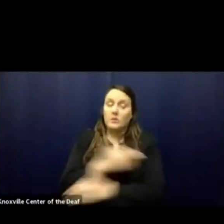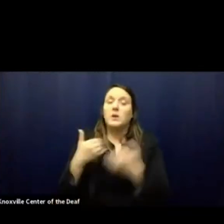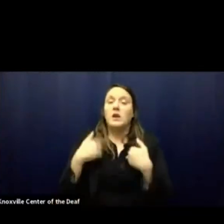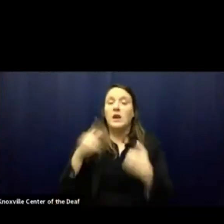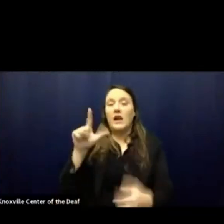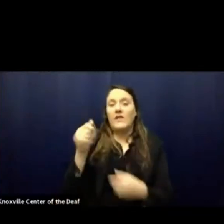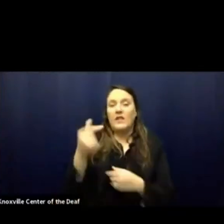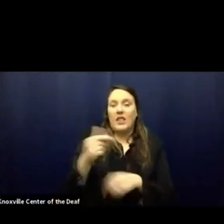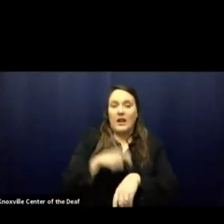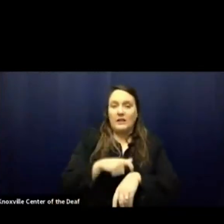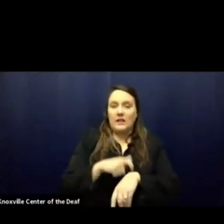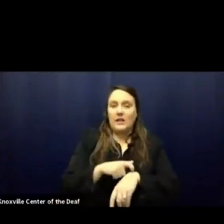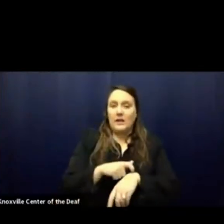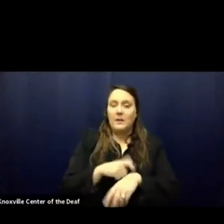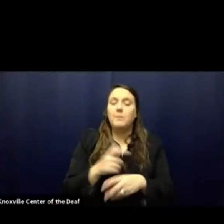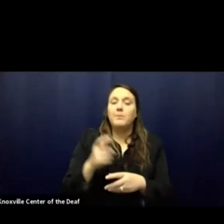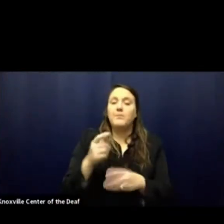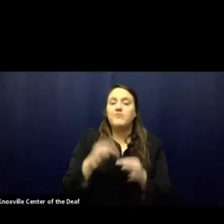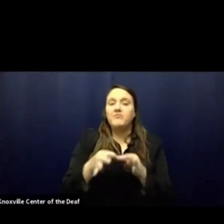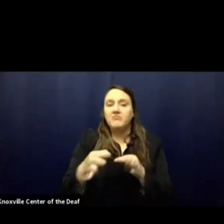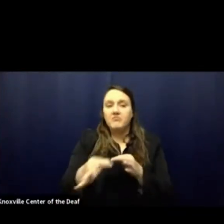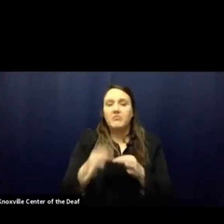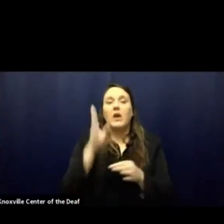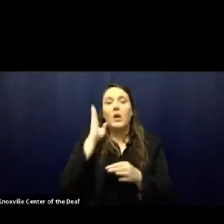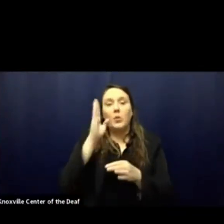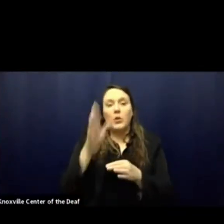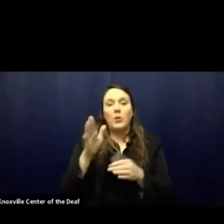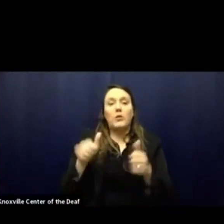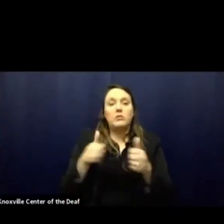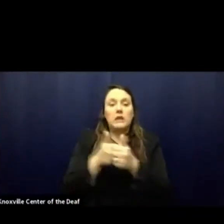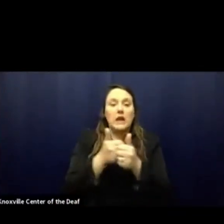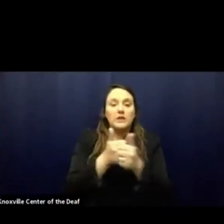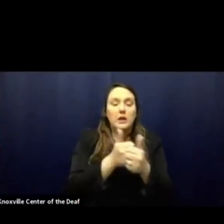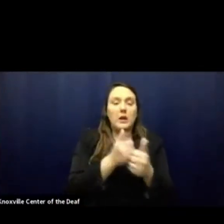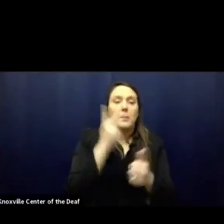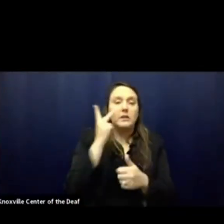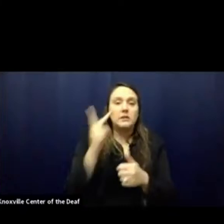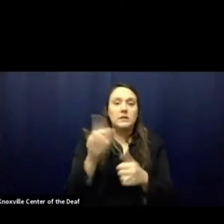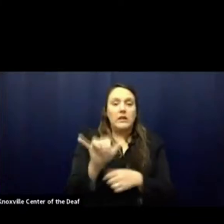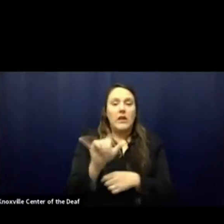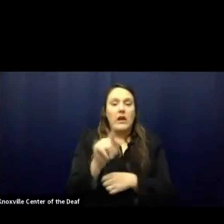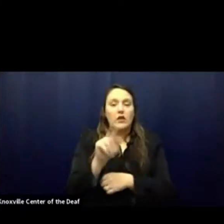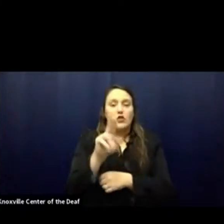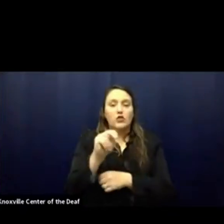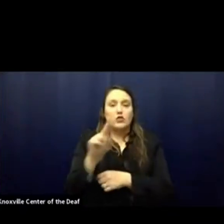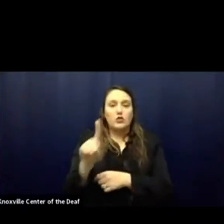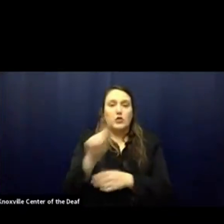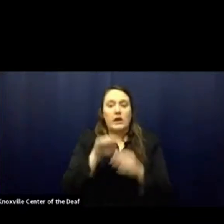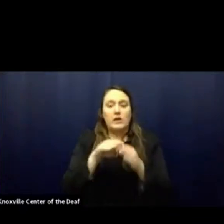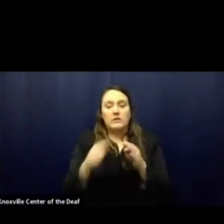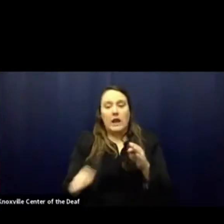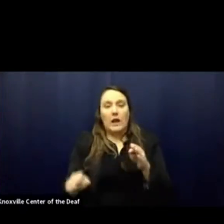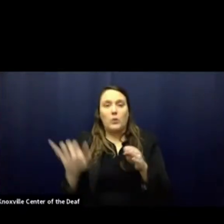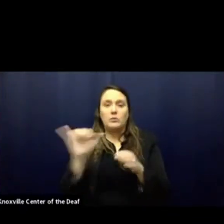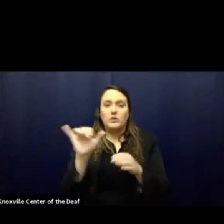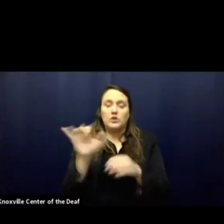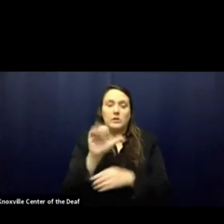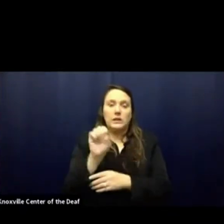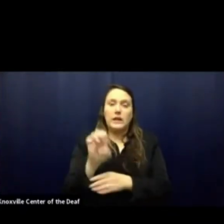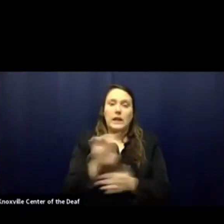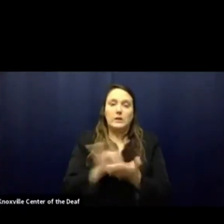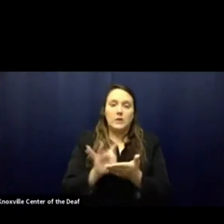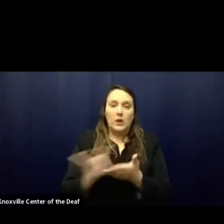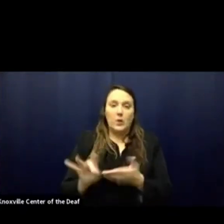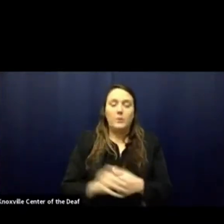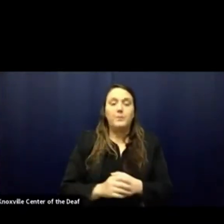about lag time. We expect that to catch up and see those trending down like our case counts are. From